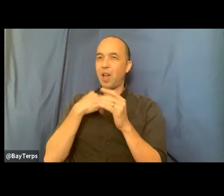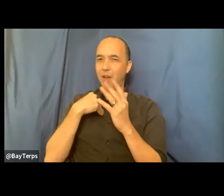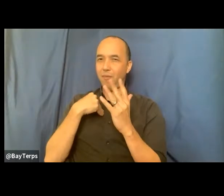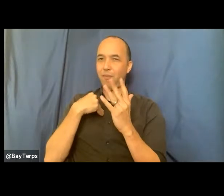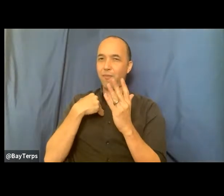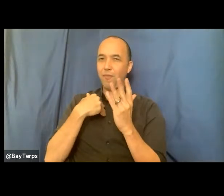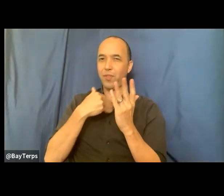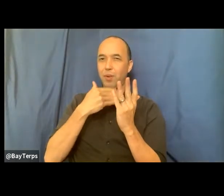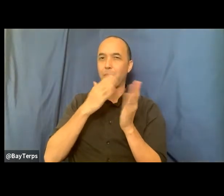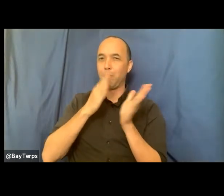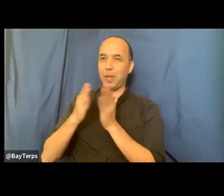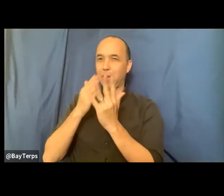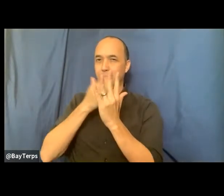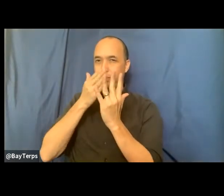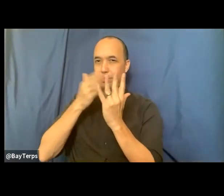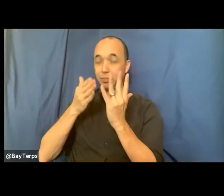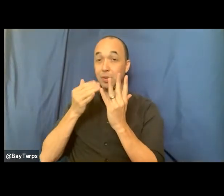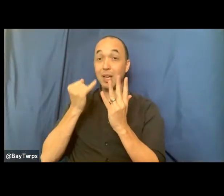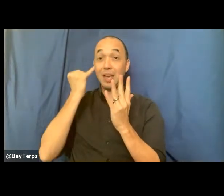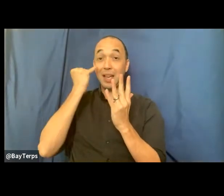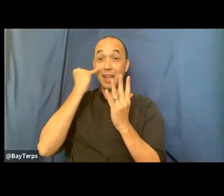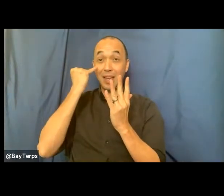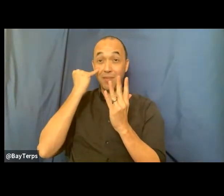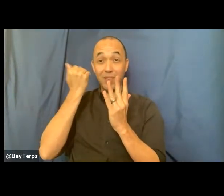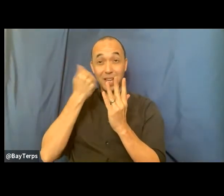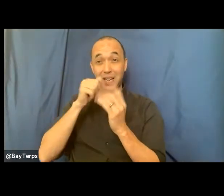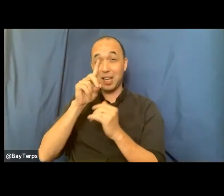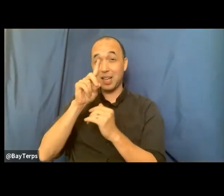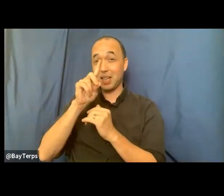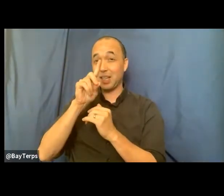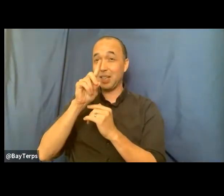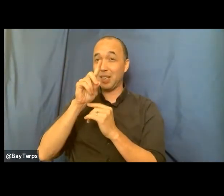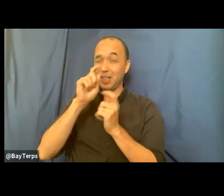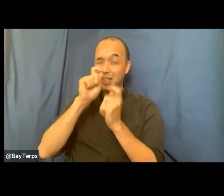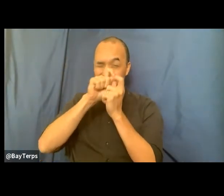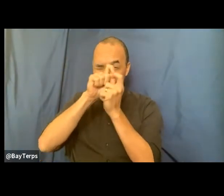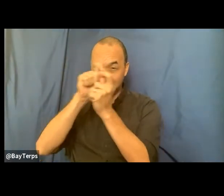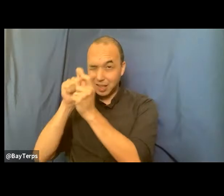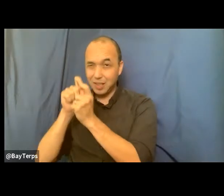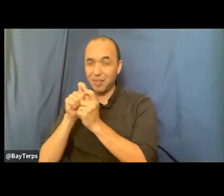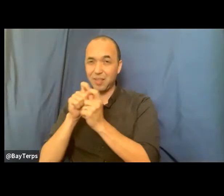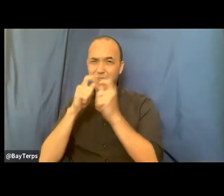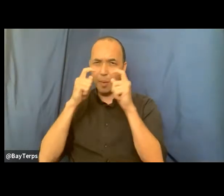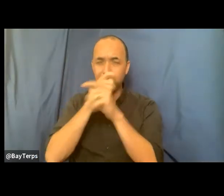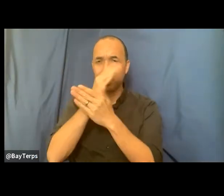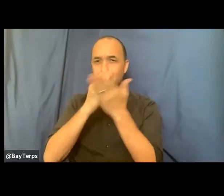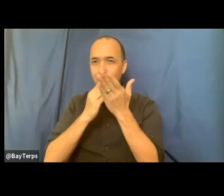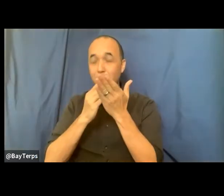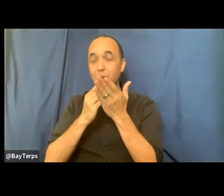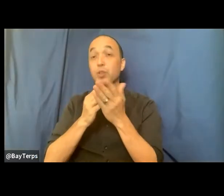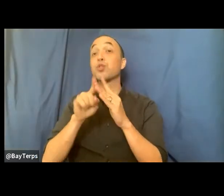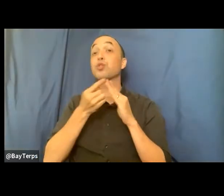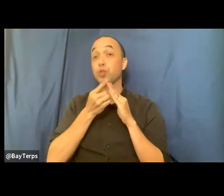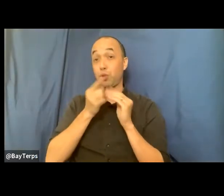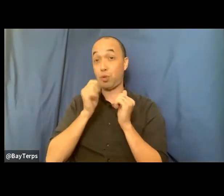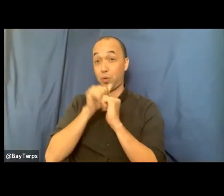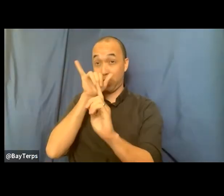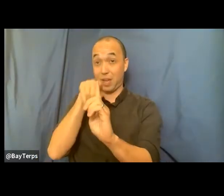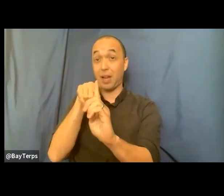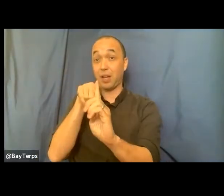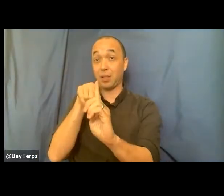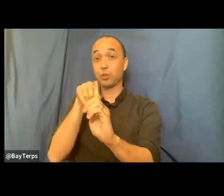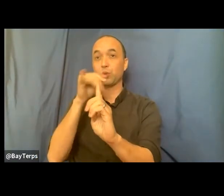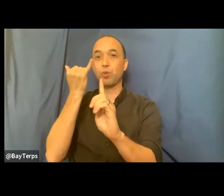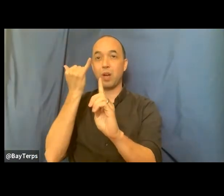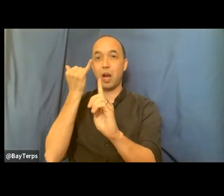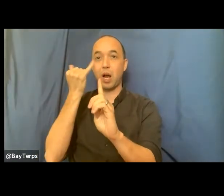detail, you want to start with the more detailed areas first. So I'm going to do this inner eye section first and work